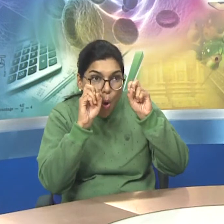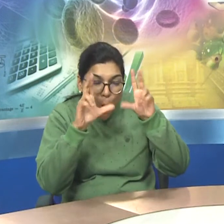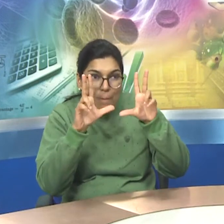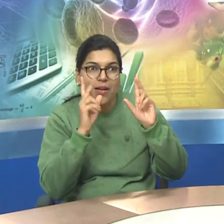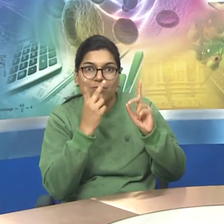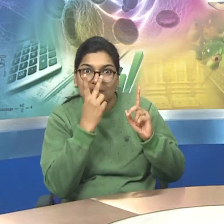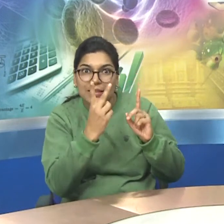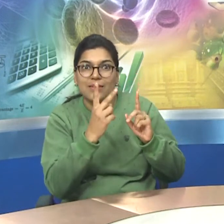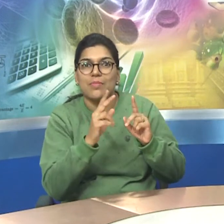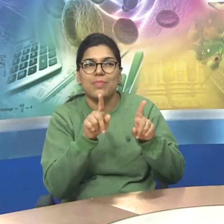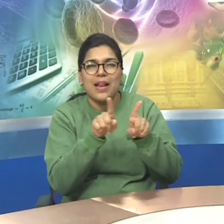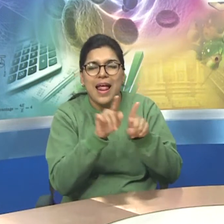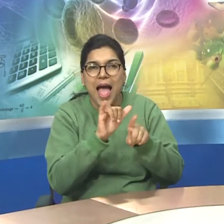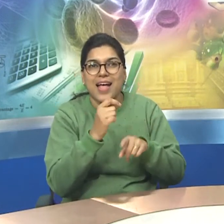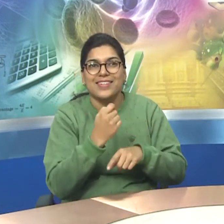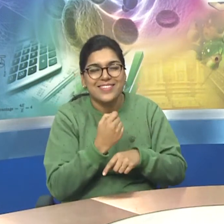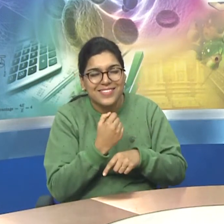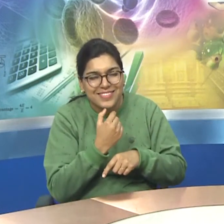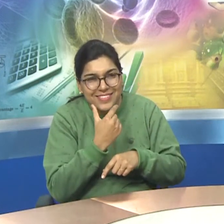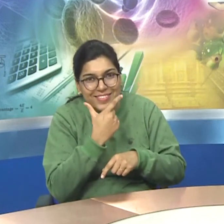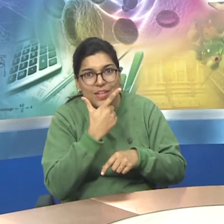something creative.